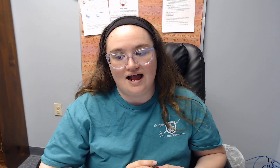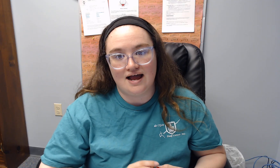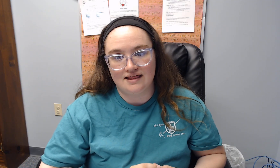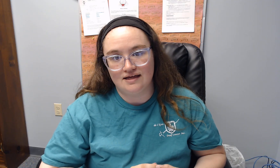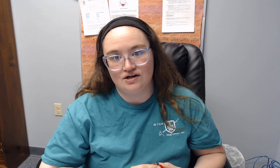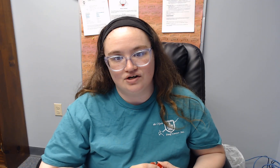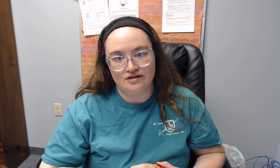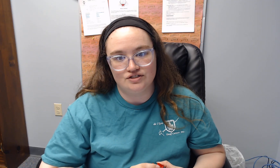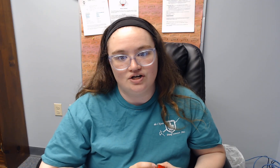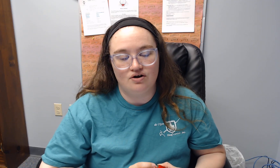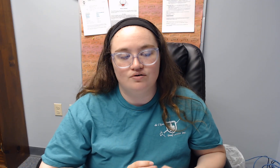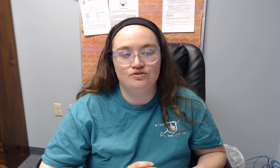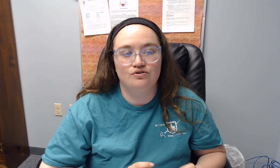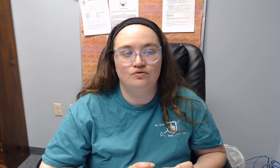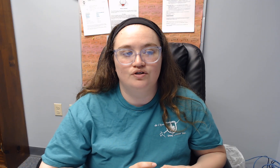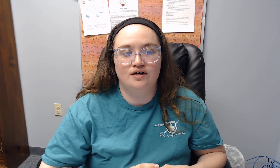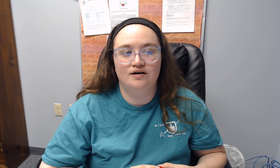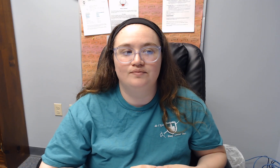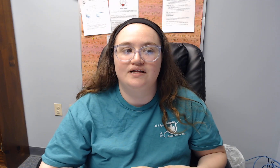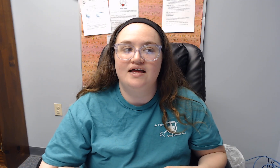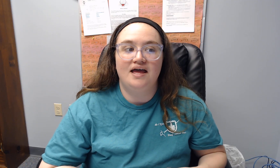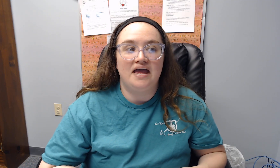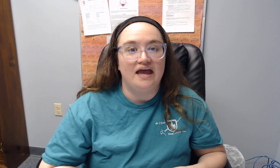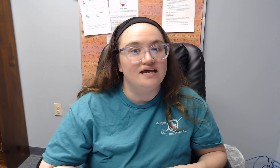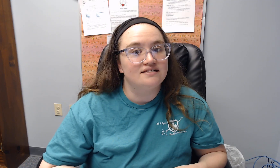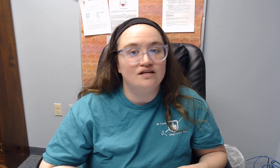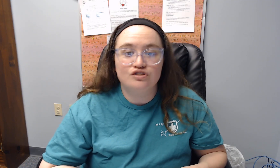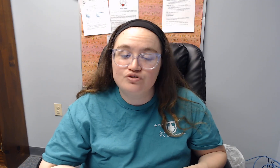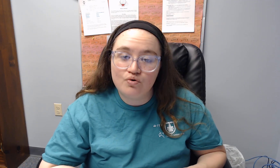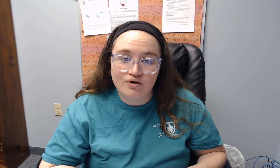highly encourage y'all to look up ASL stories